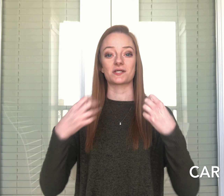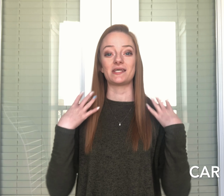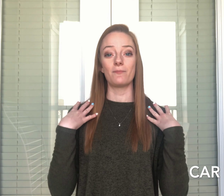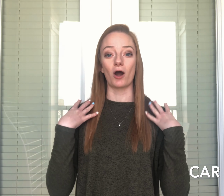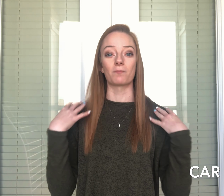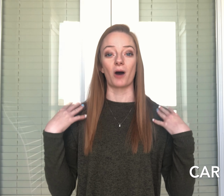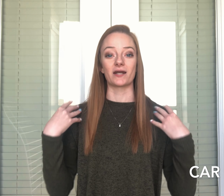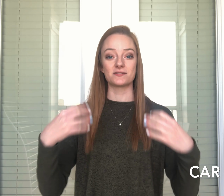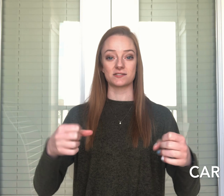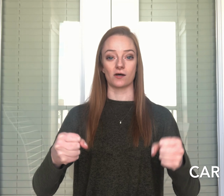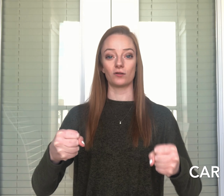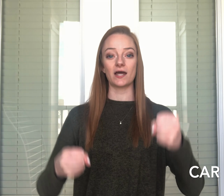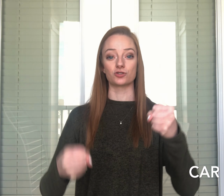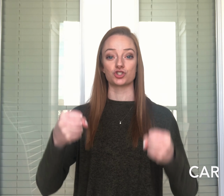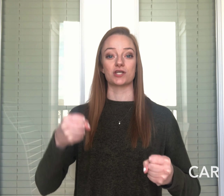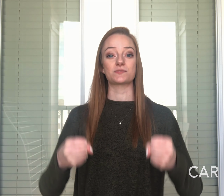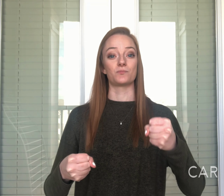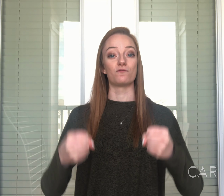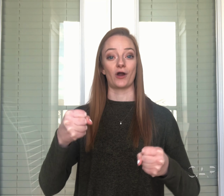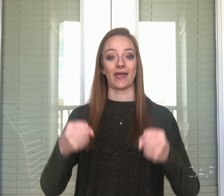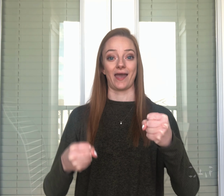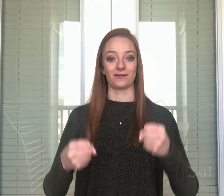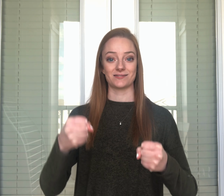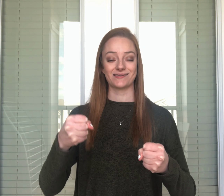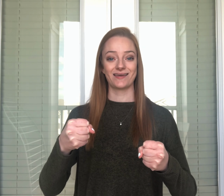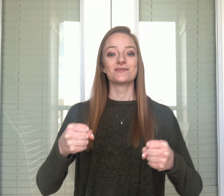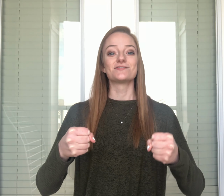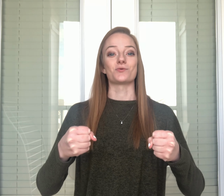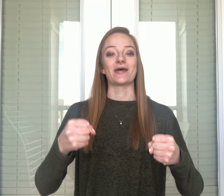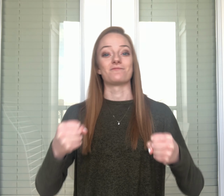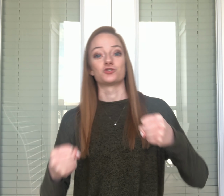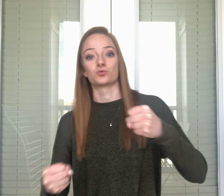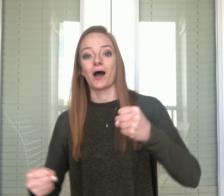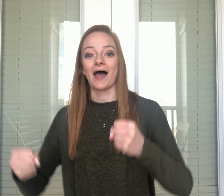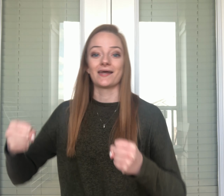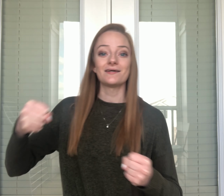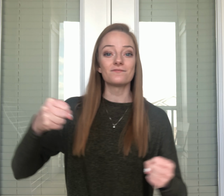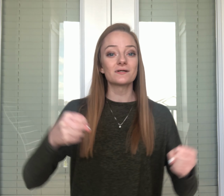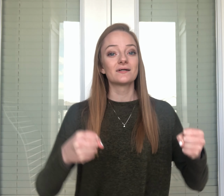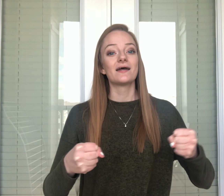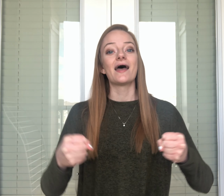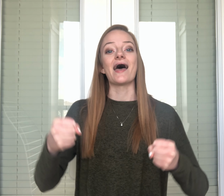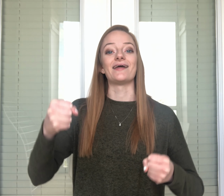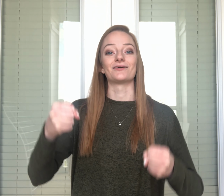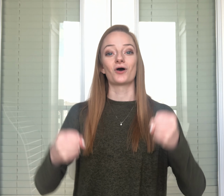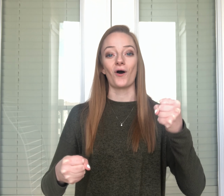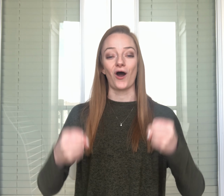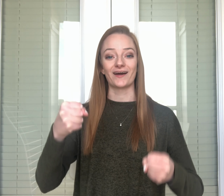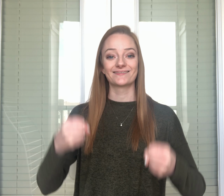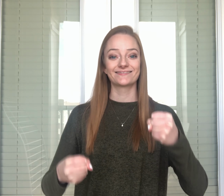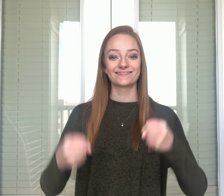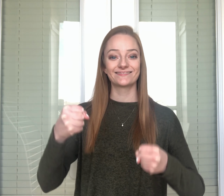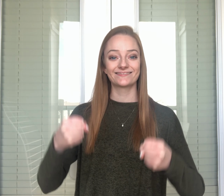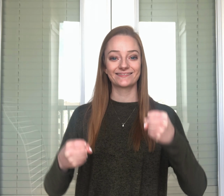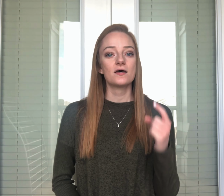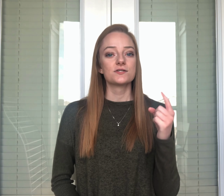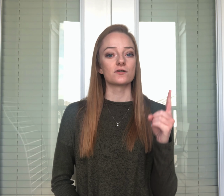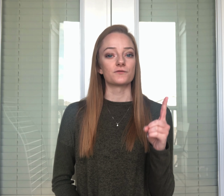to keep our body still and just move our hands. So we have drive and car. So for